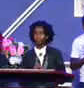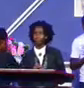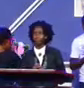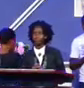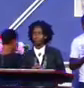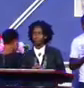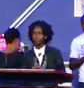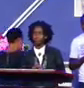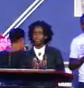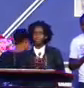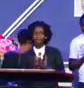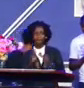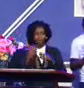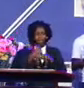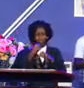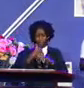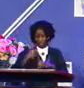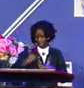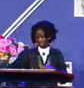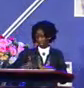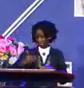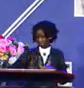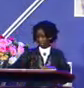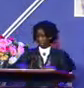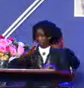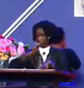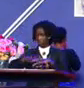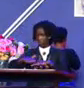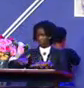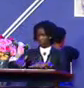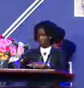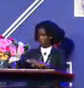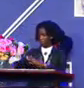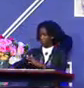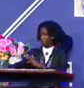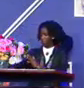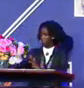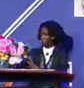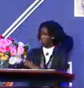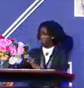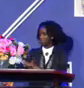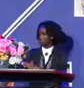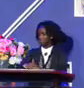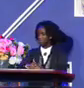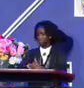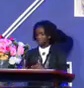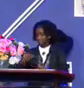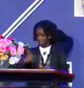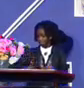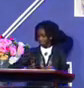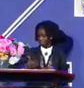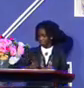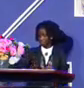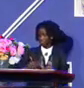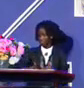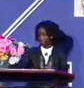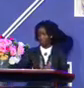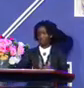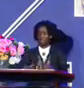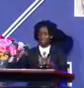bamukozeeko maina sajale ne bamugyako tissues bamutunze wano bamugyeko ne